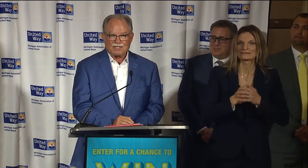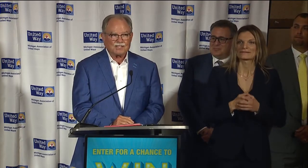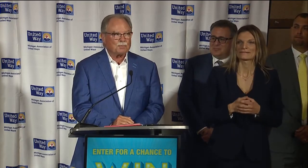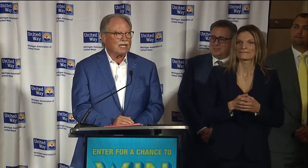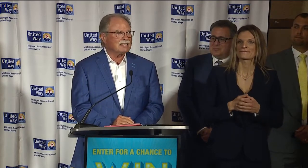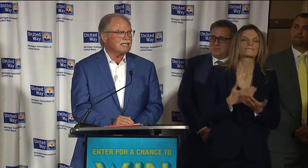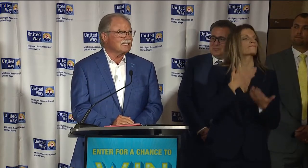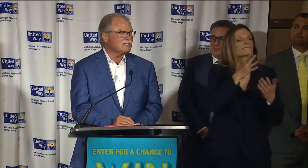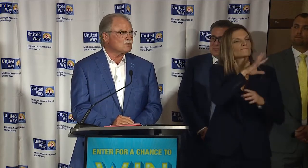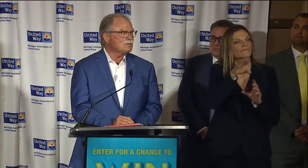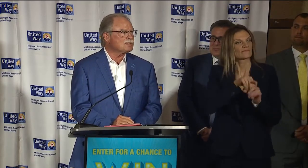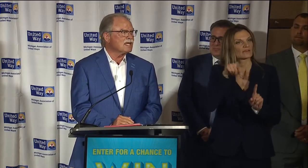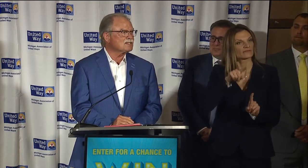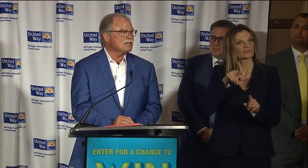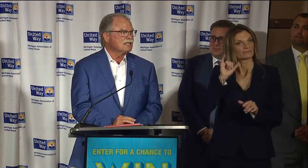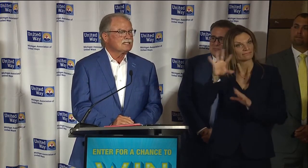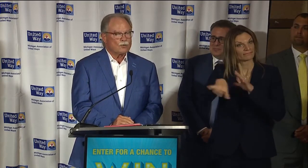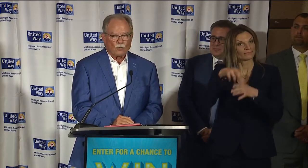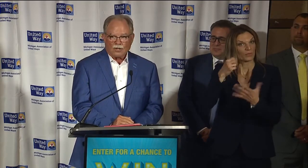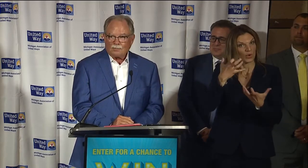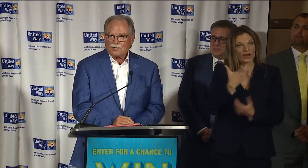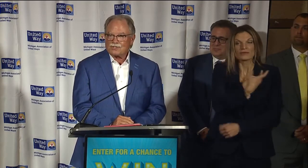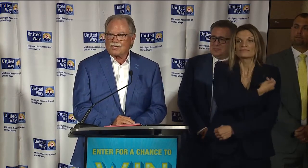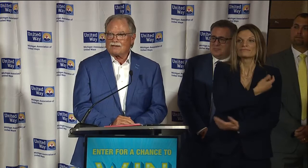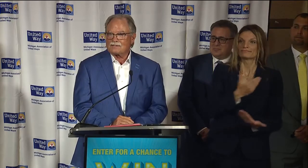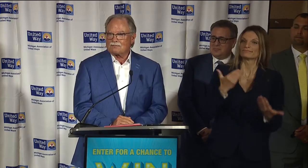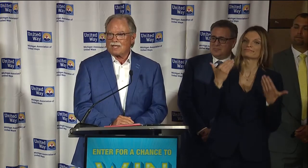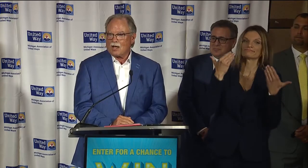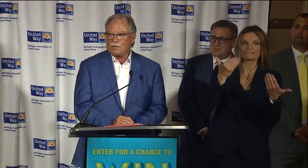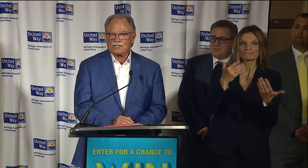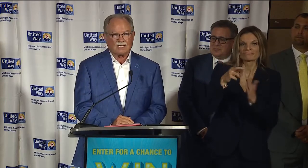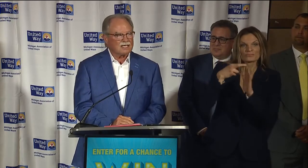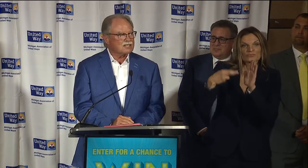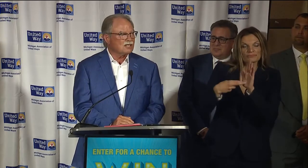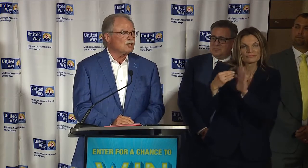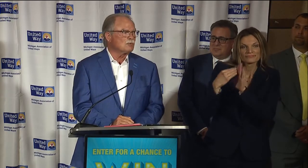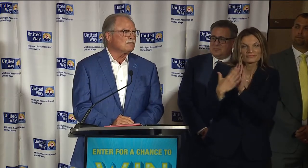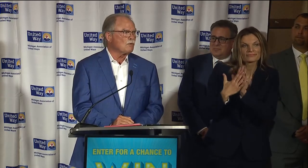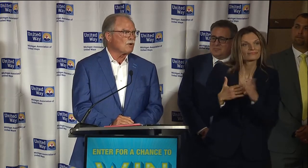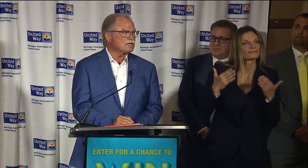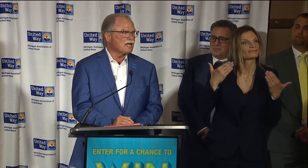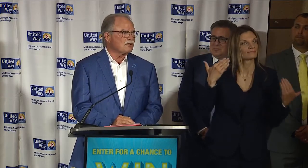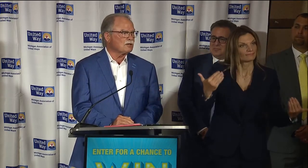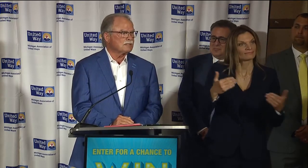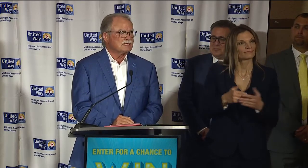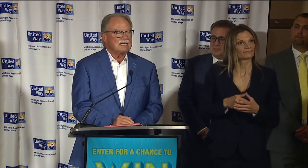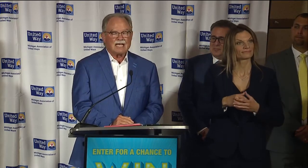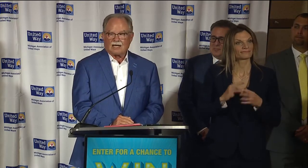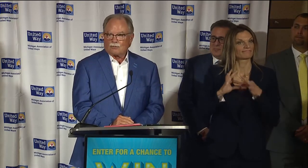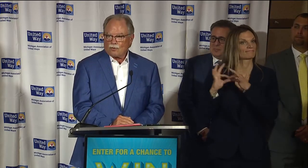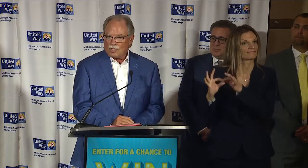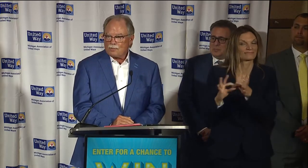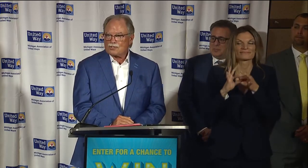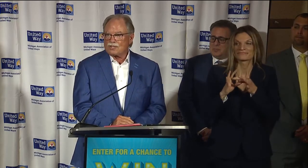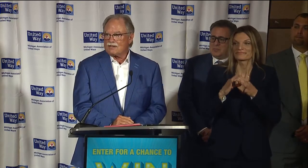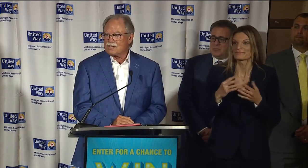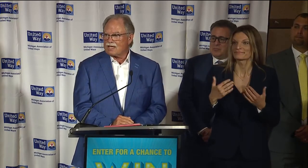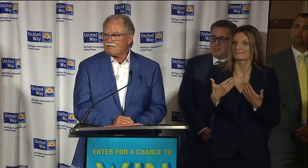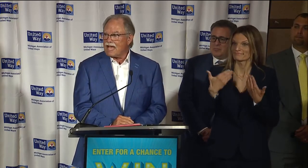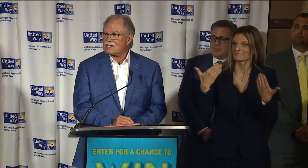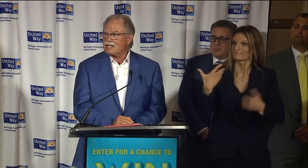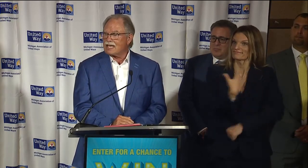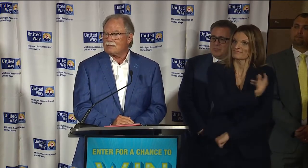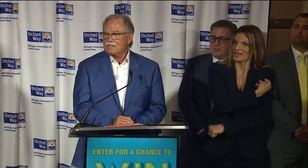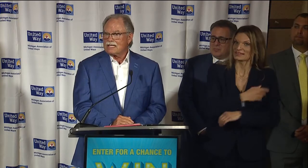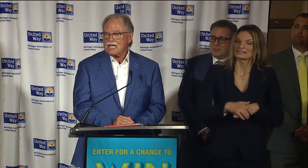to participate in this sweepstakes. Roll up your sleeves, help us continue to move forward together. Roll up your sleeves and